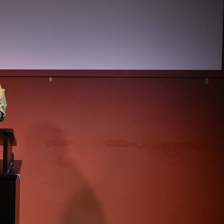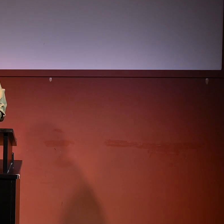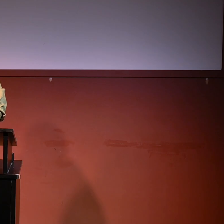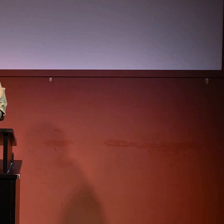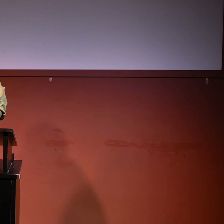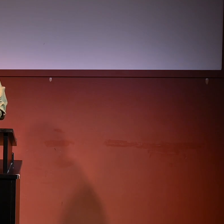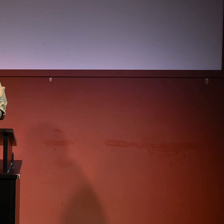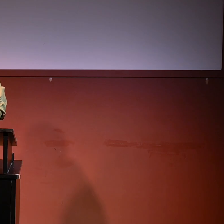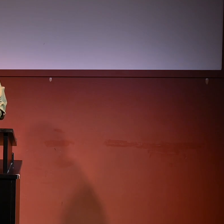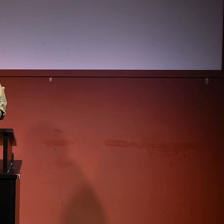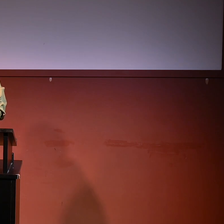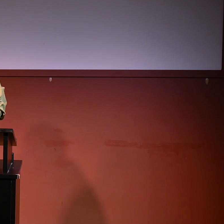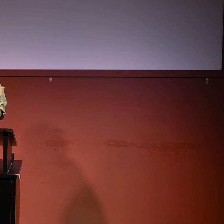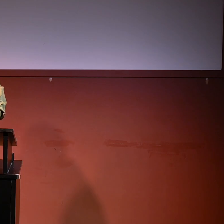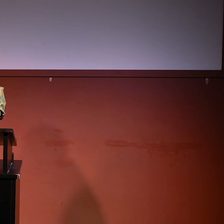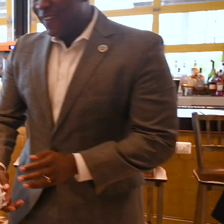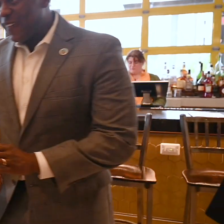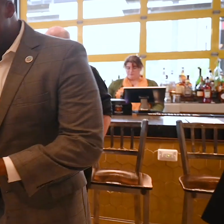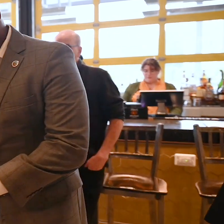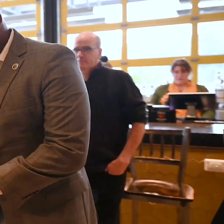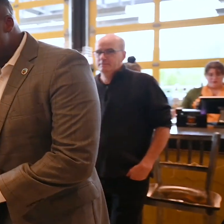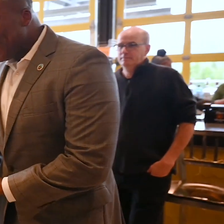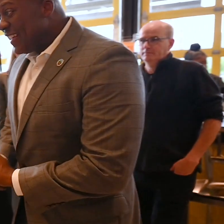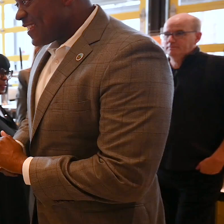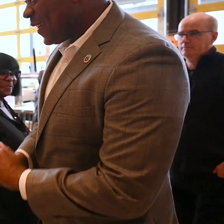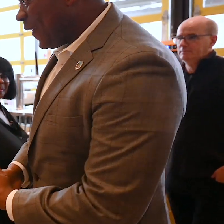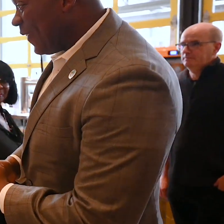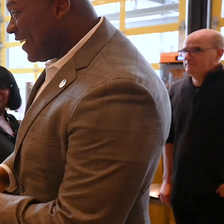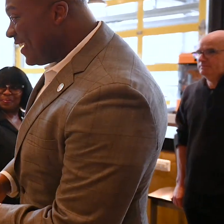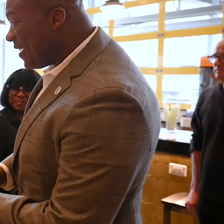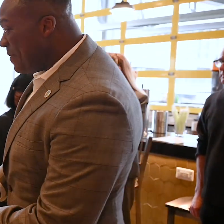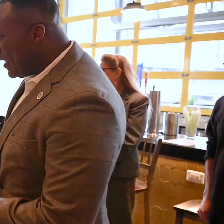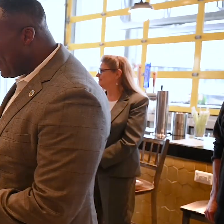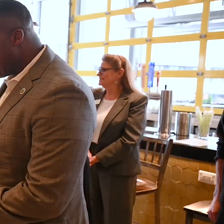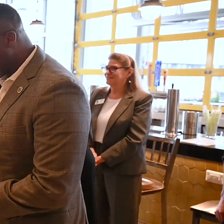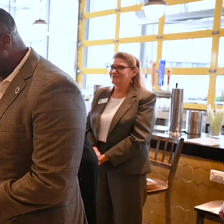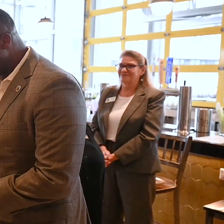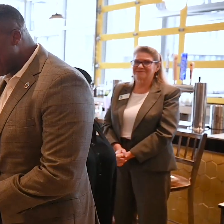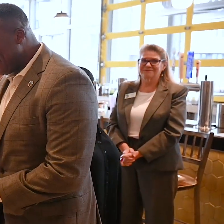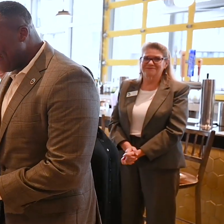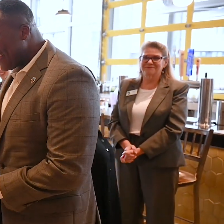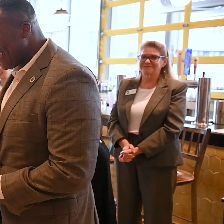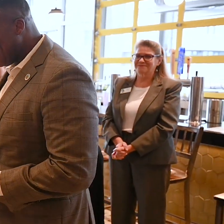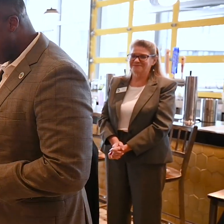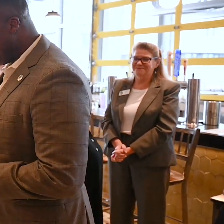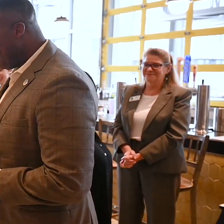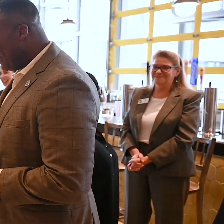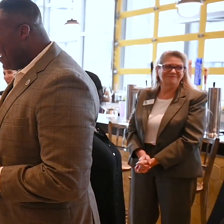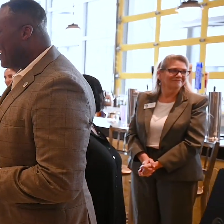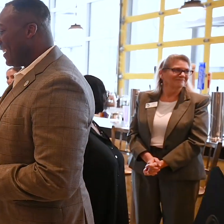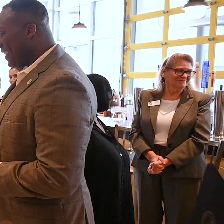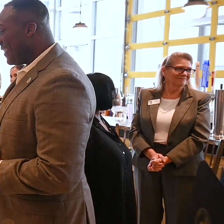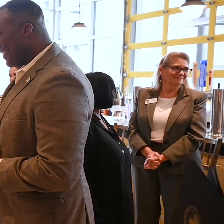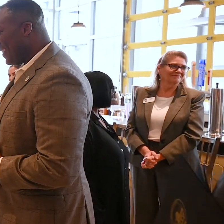program. We had the delight and privilege to once again partner with the Howard County Arts Council and the Office